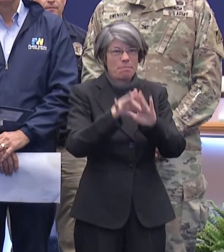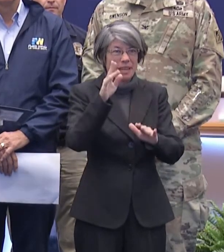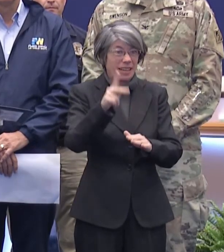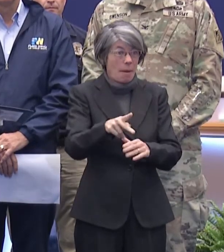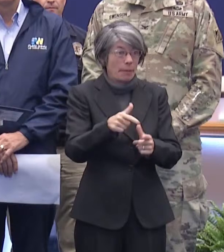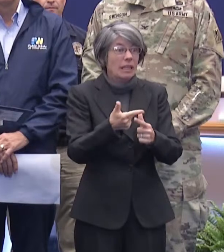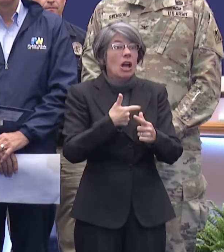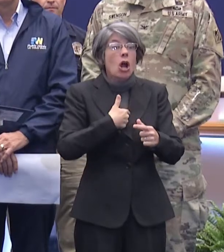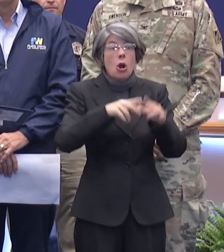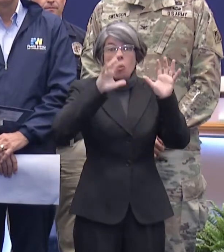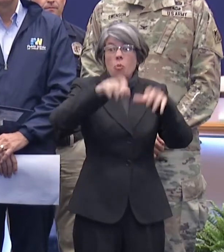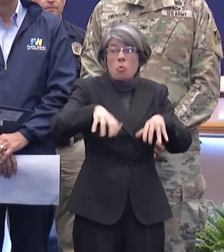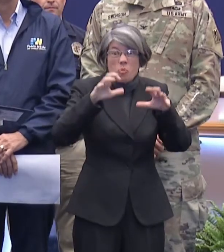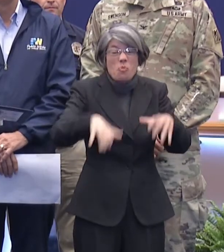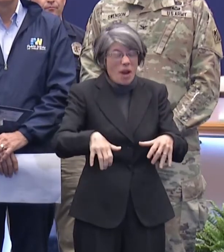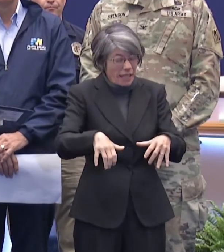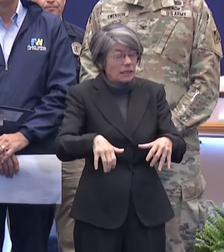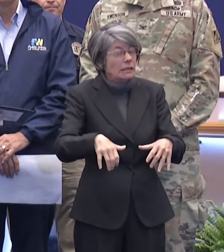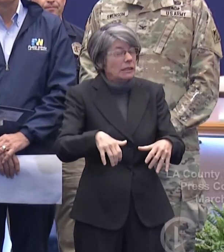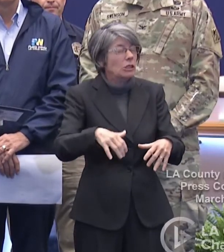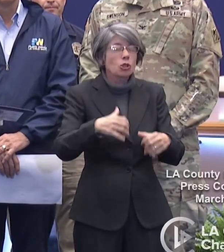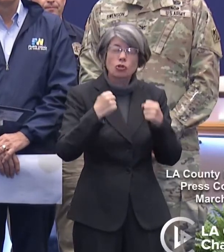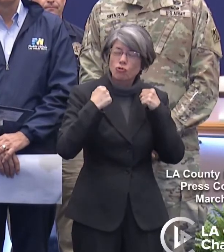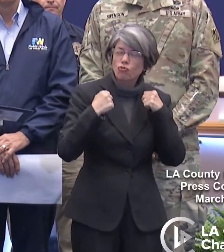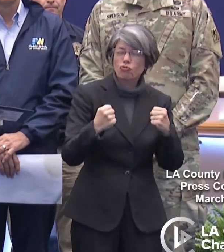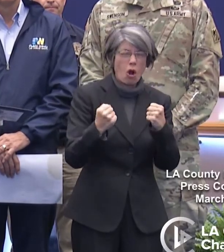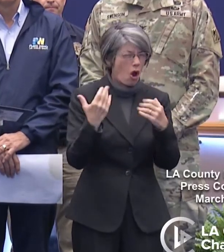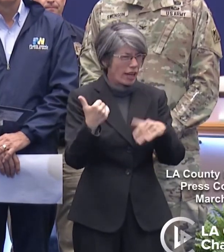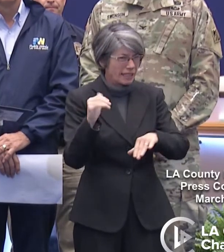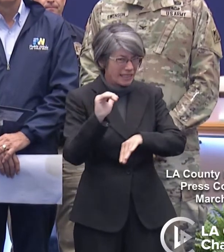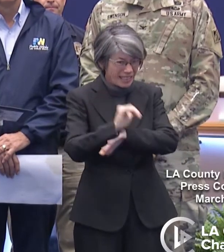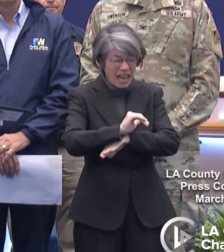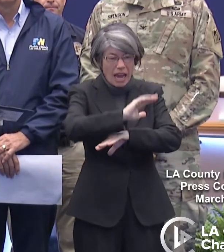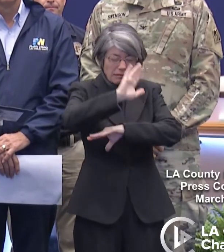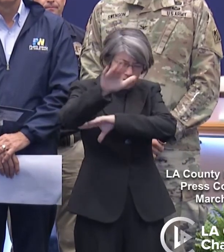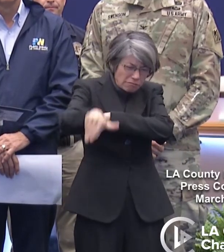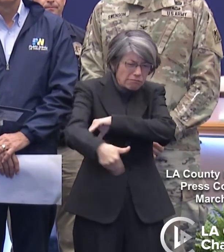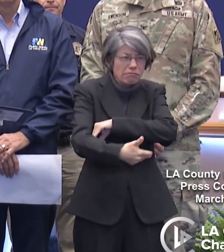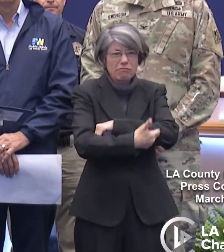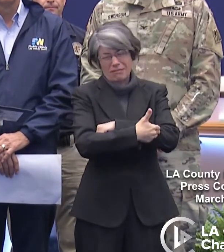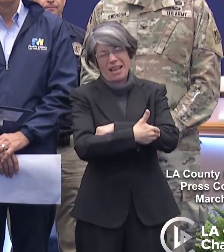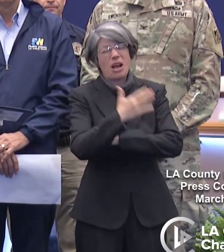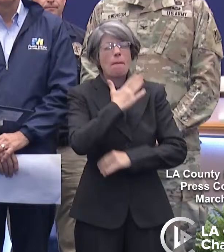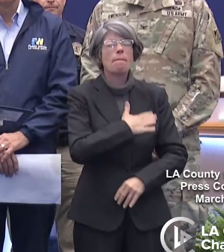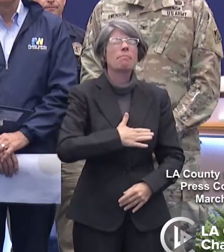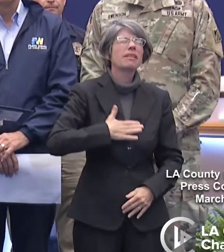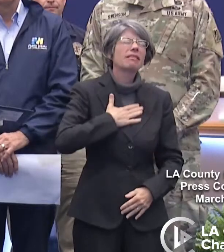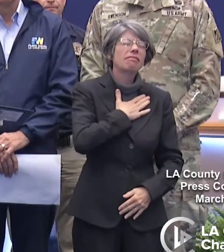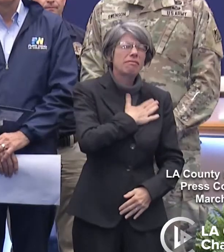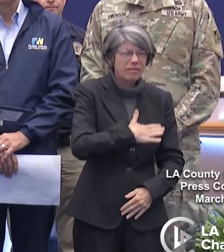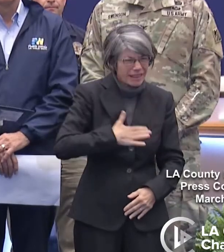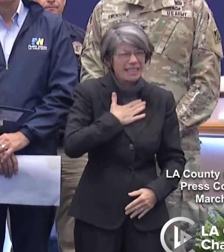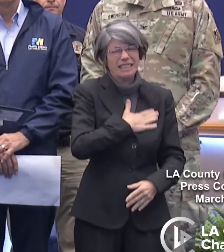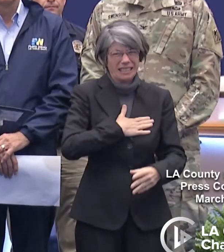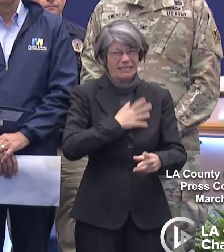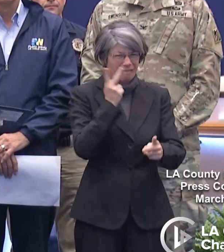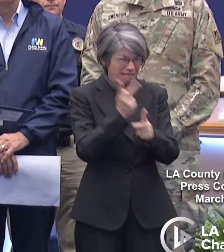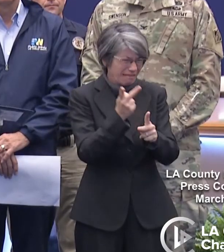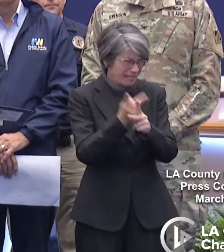expected to be the heaviest tonight through tomorrow morning, so please, please, please be especially